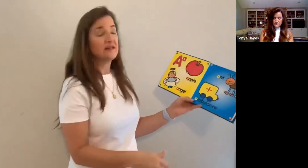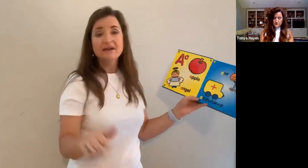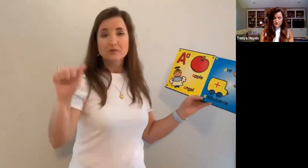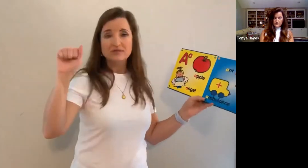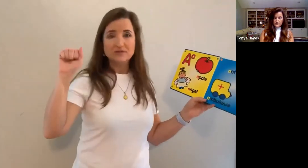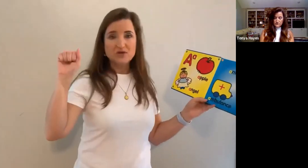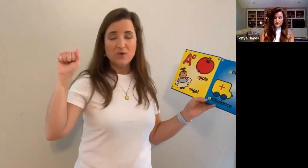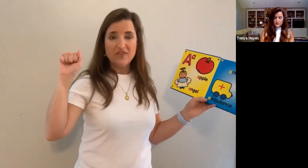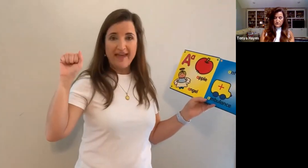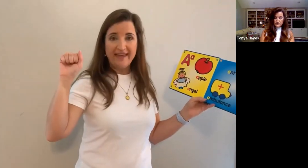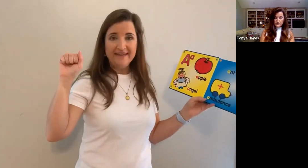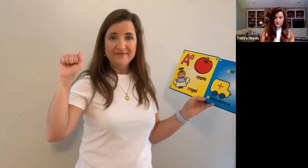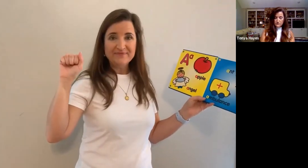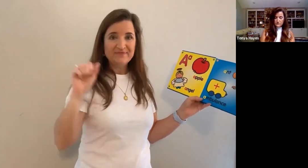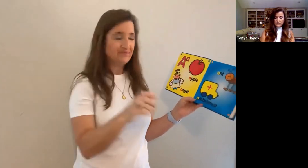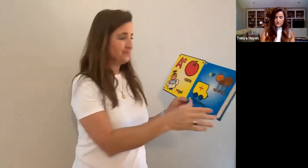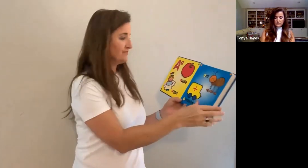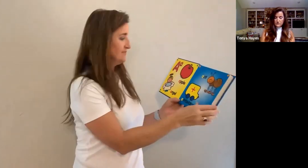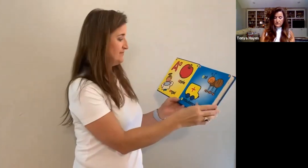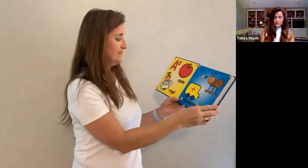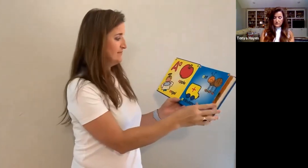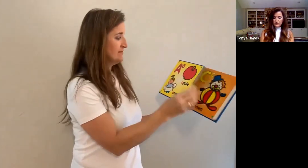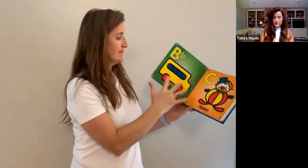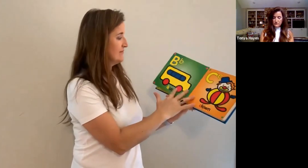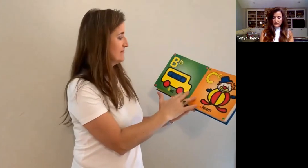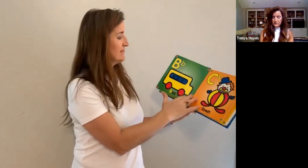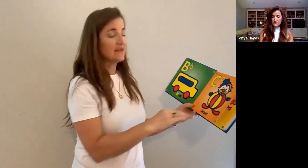So we'll start with A,